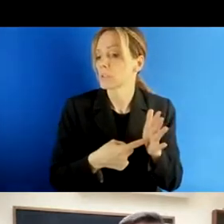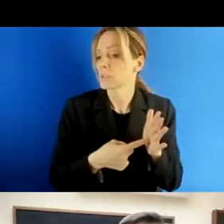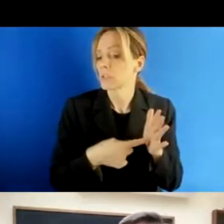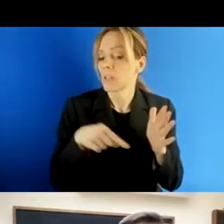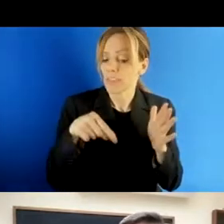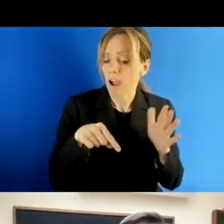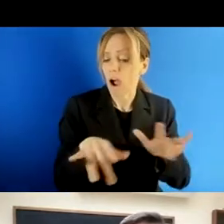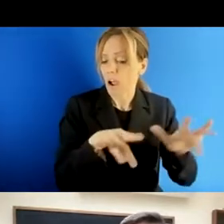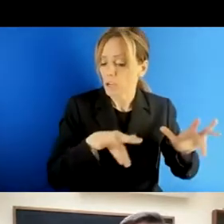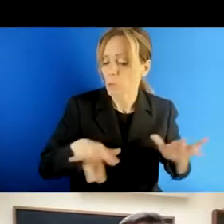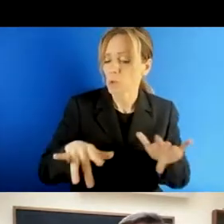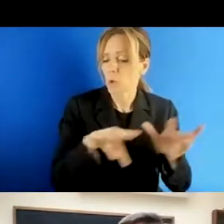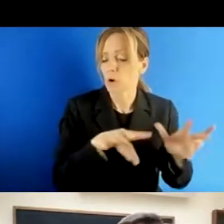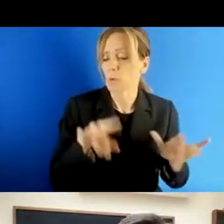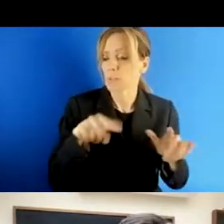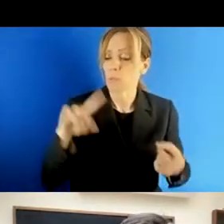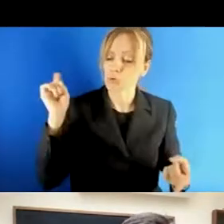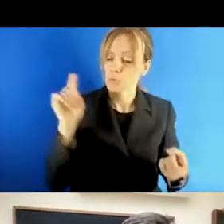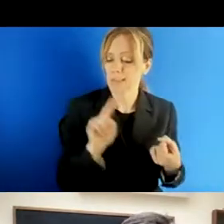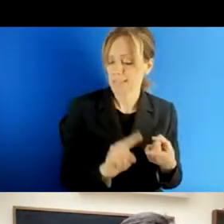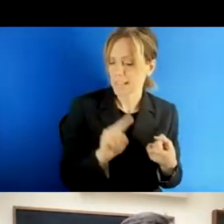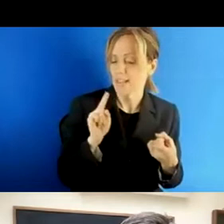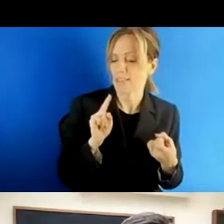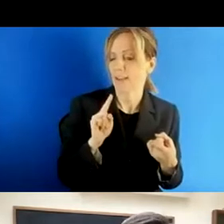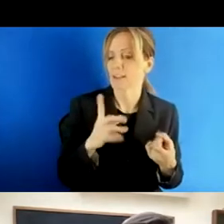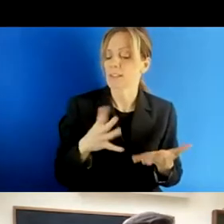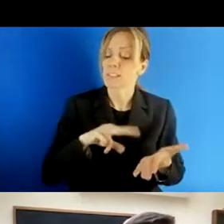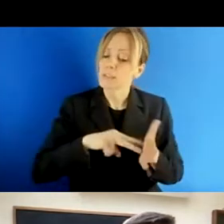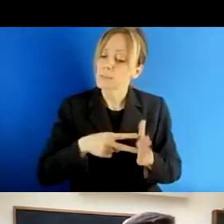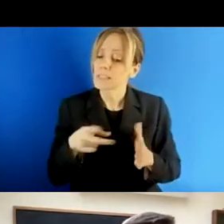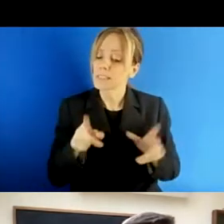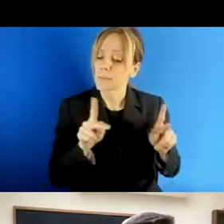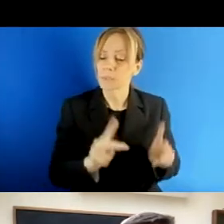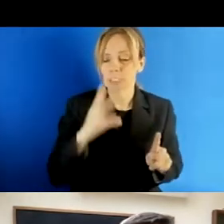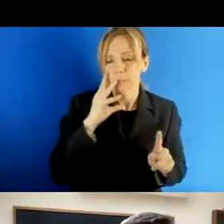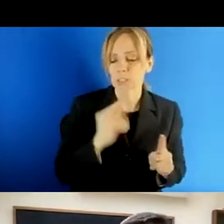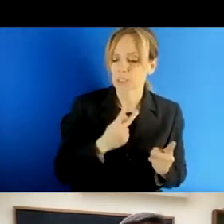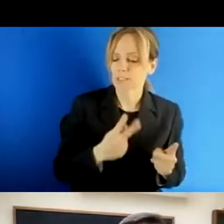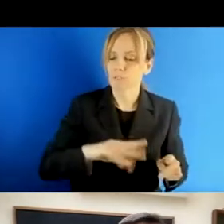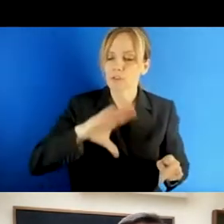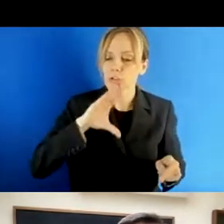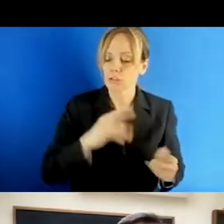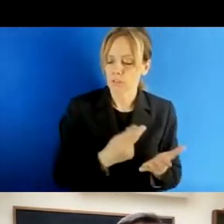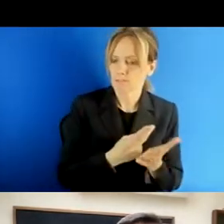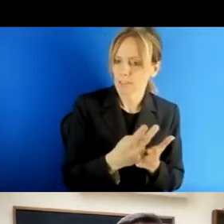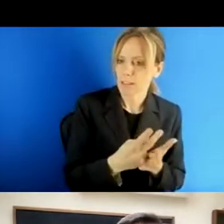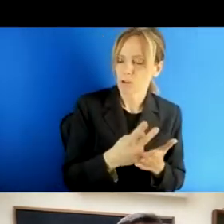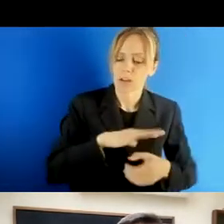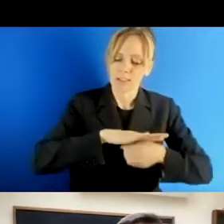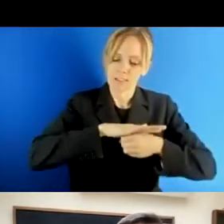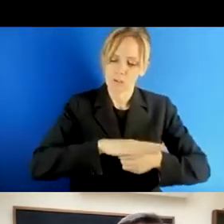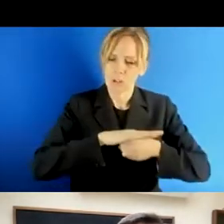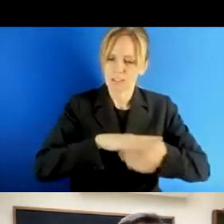mitigate. This means experiencing the frustration of failure and the stress of having to take the class without